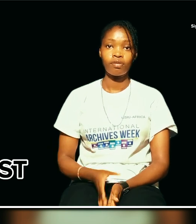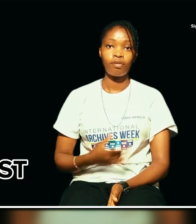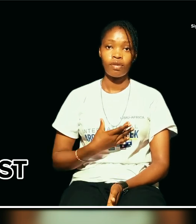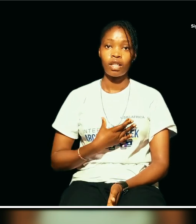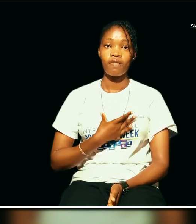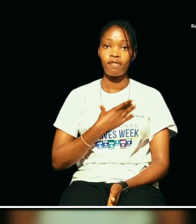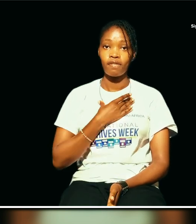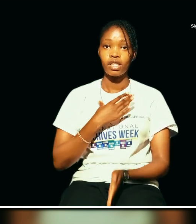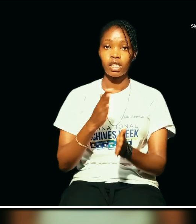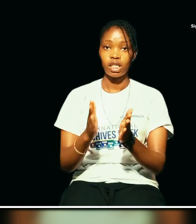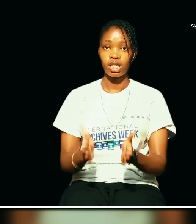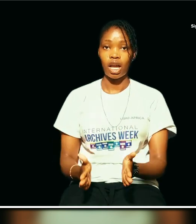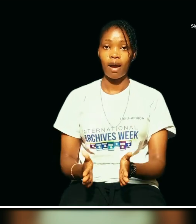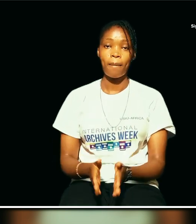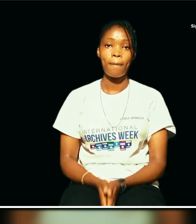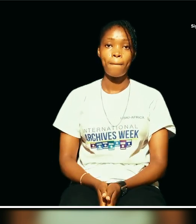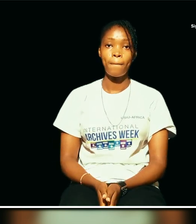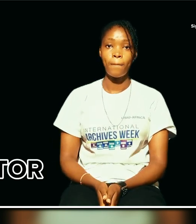visitor,